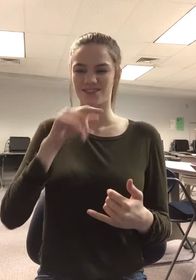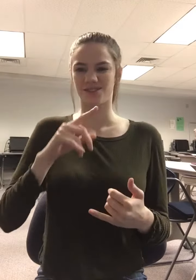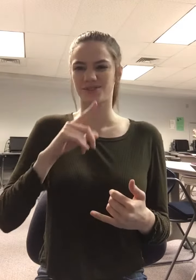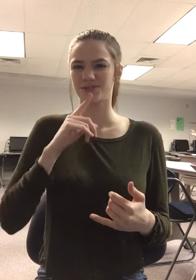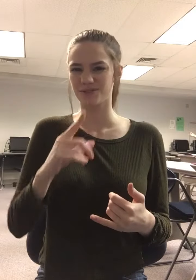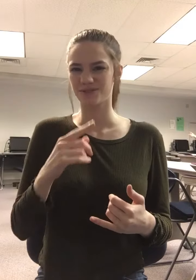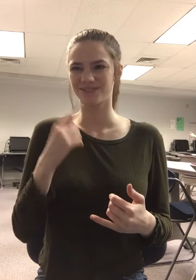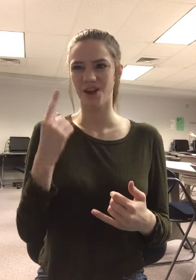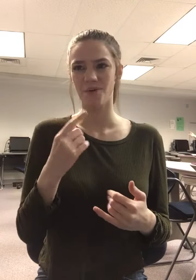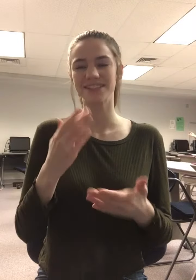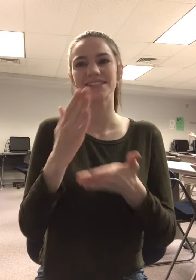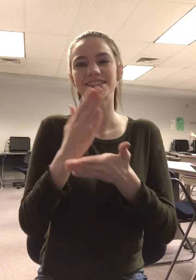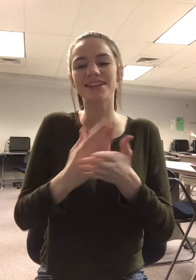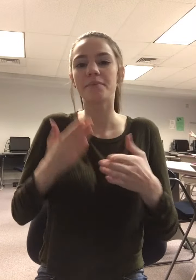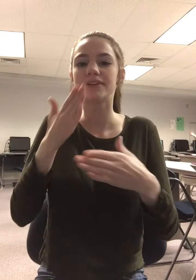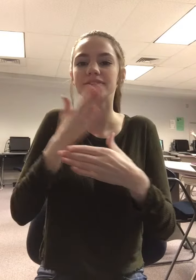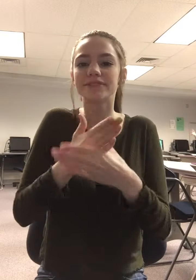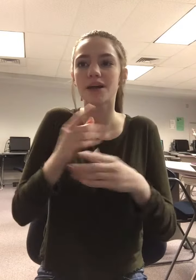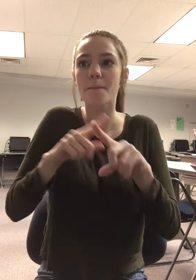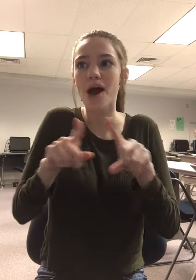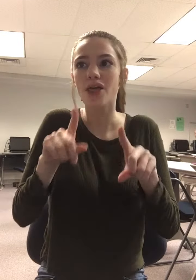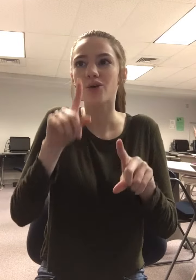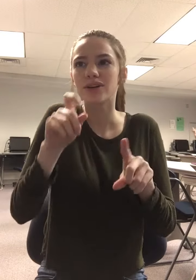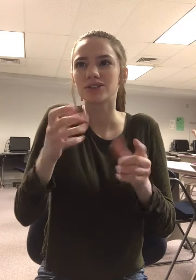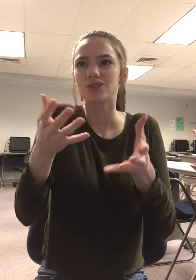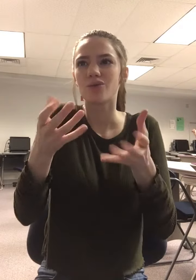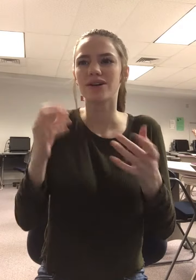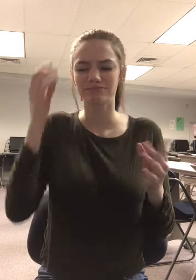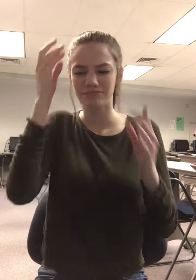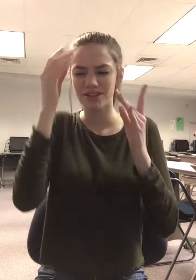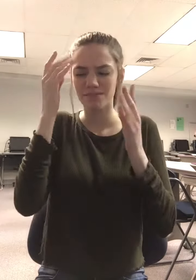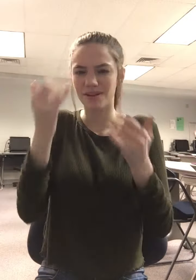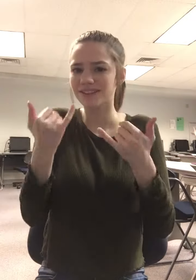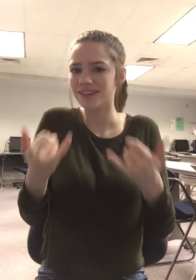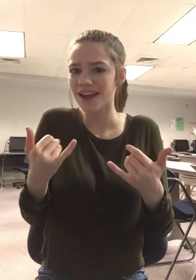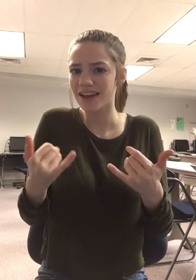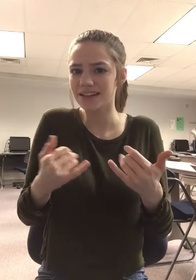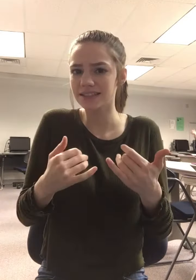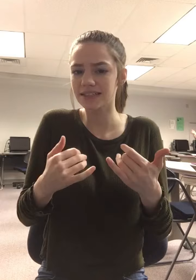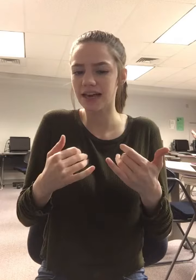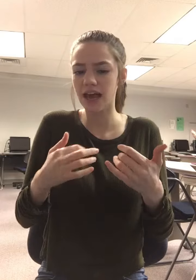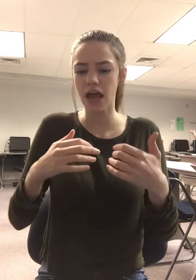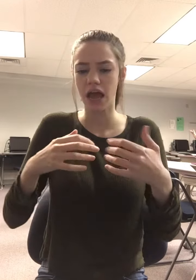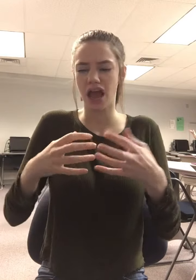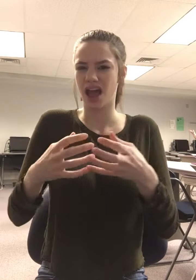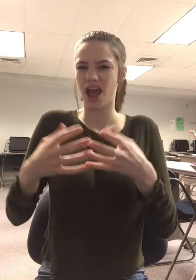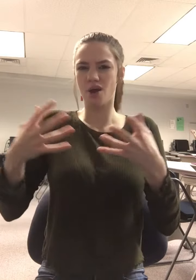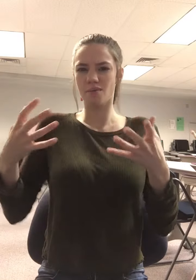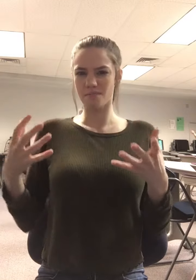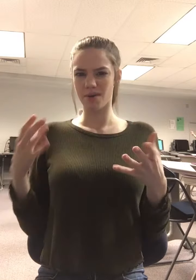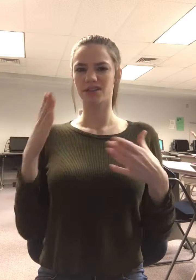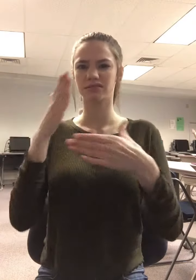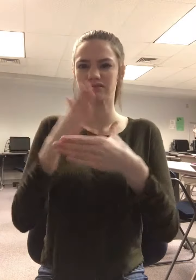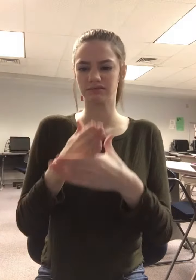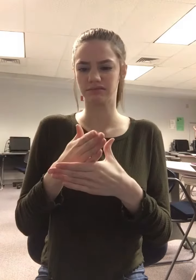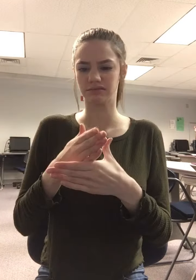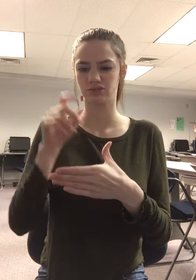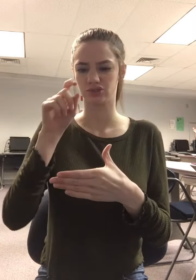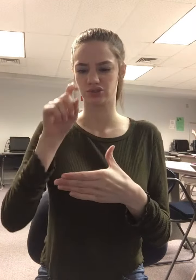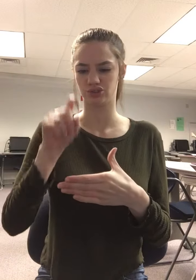some intervention. But the question we want to explore today is how much intervention should government